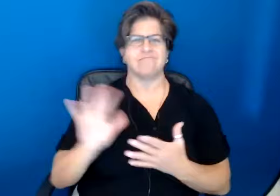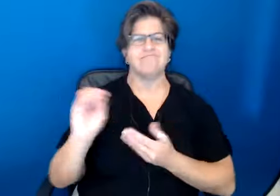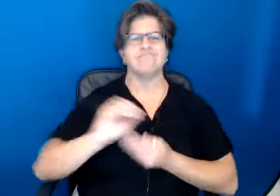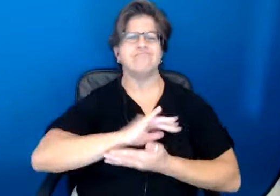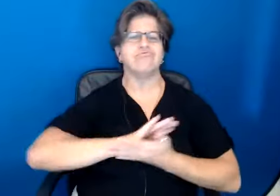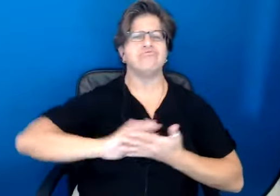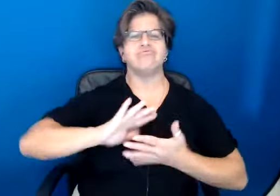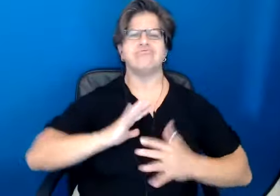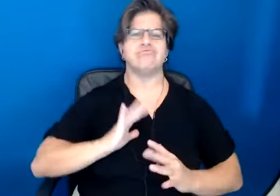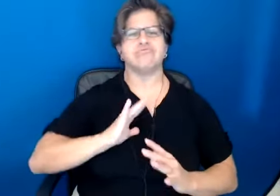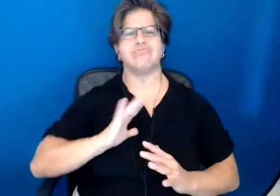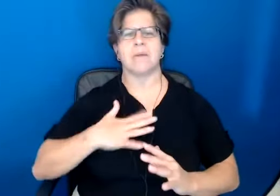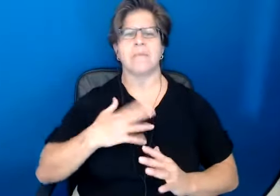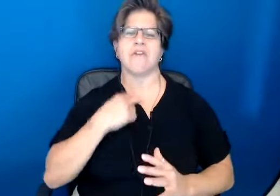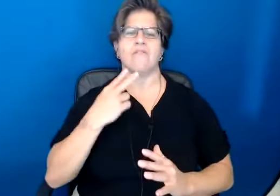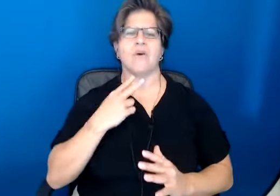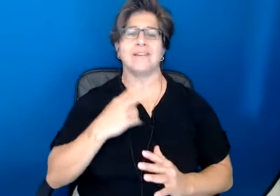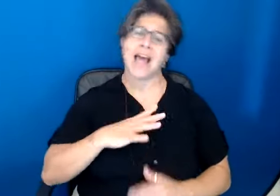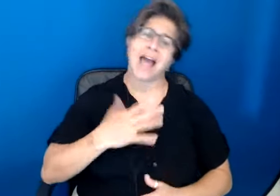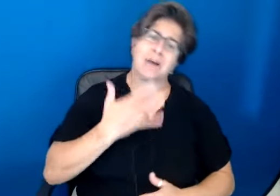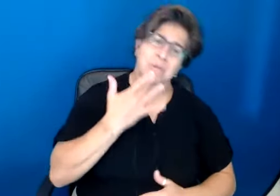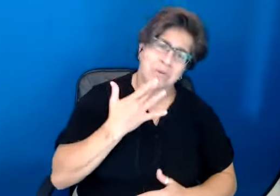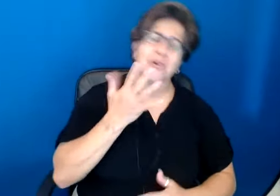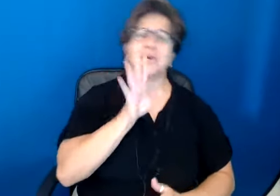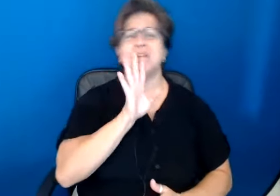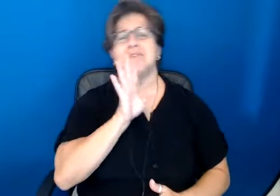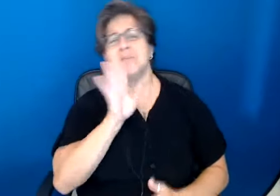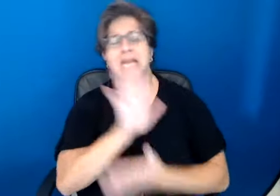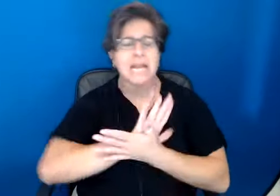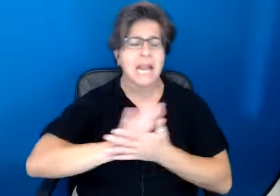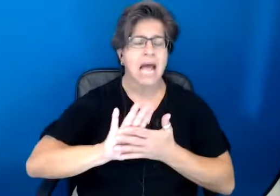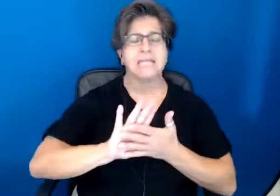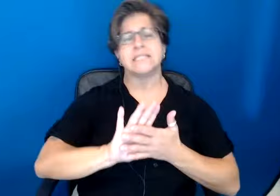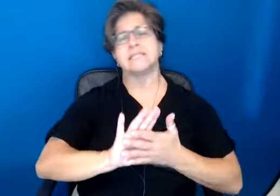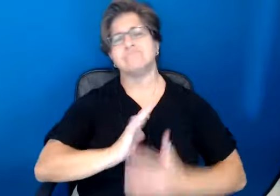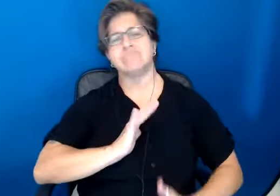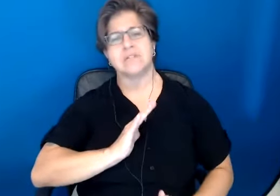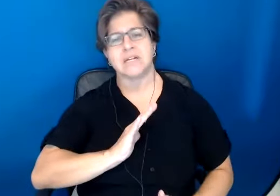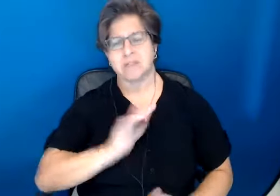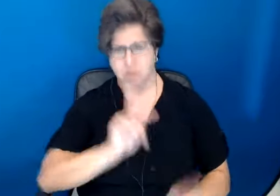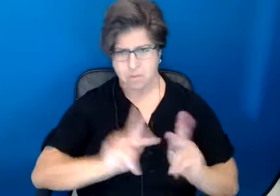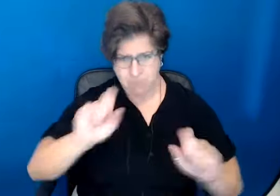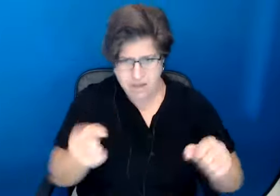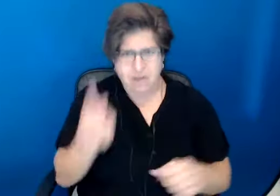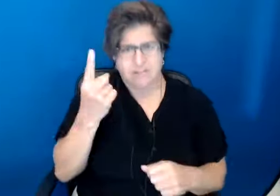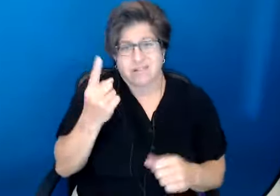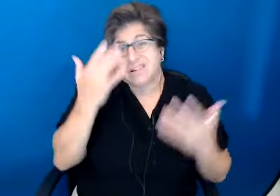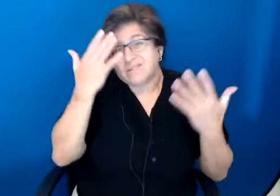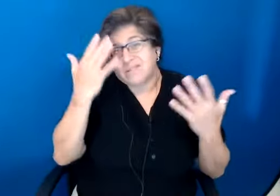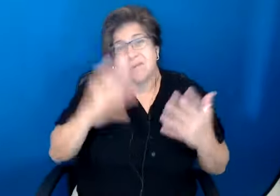because I sound funny. Thank you very much. Hopefully everybody can understand my Paisley, proud